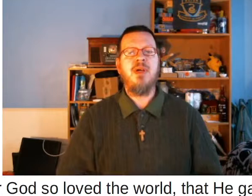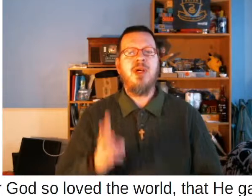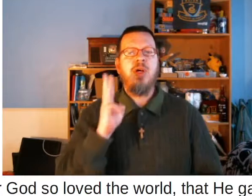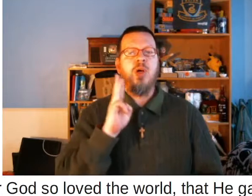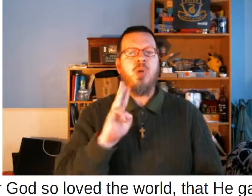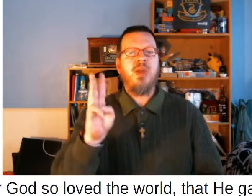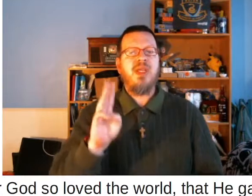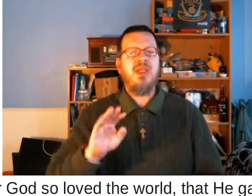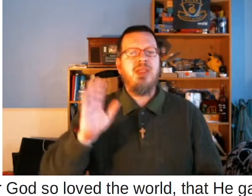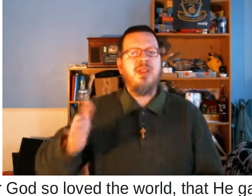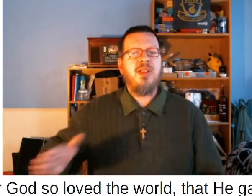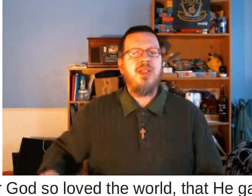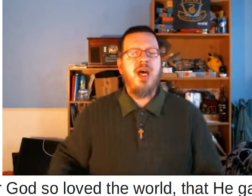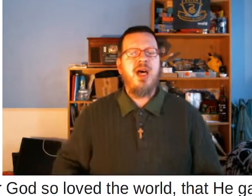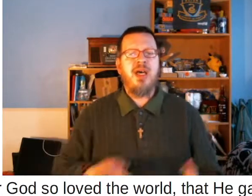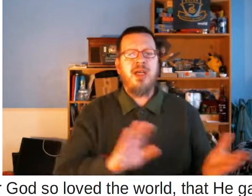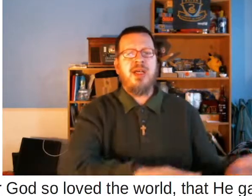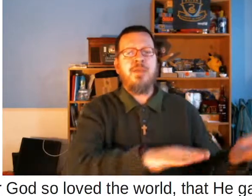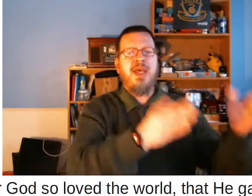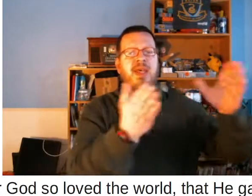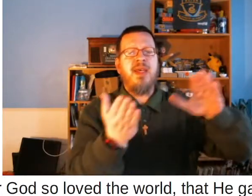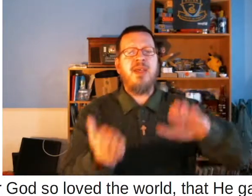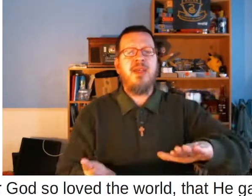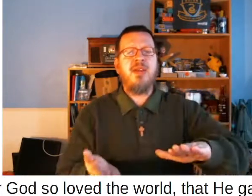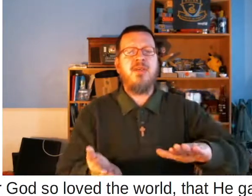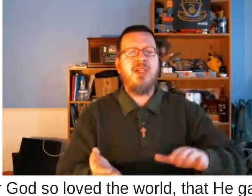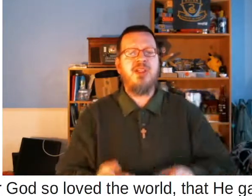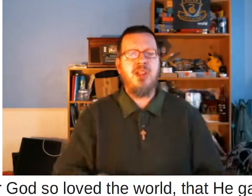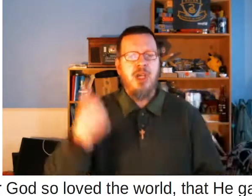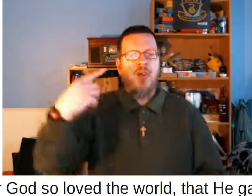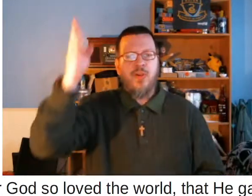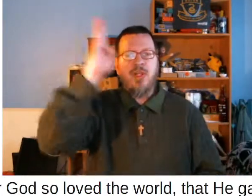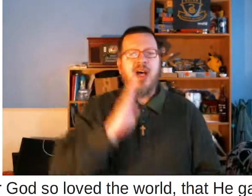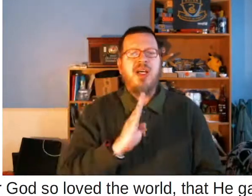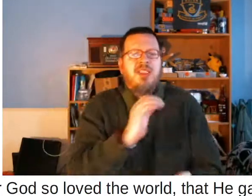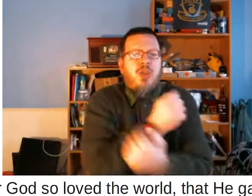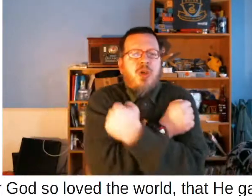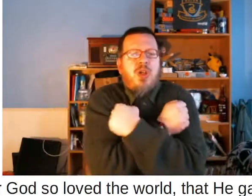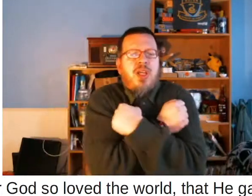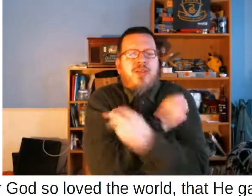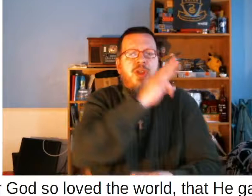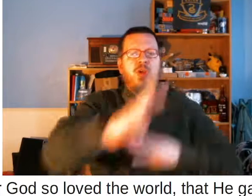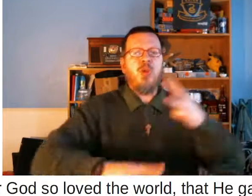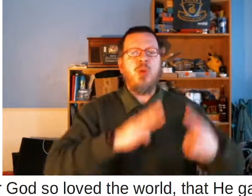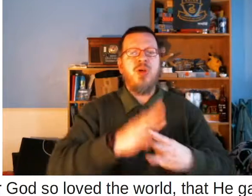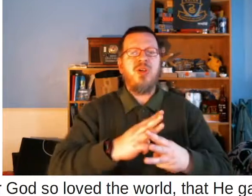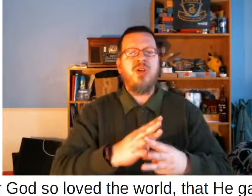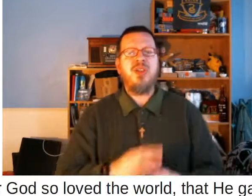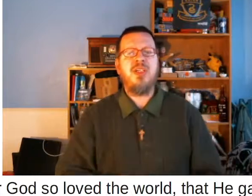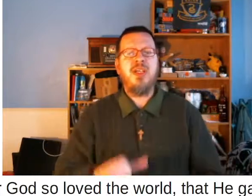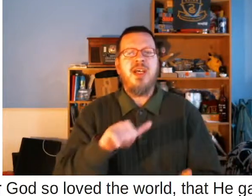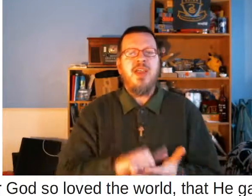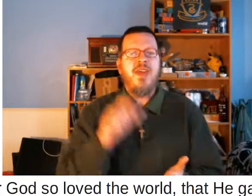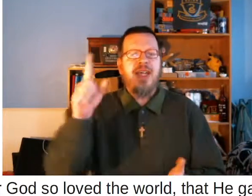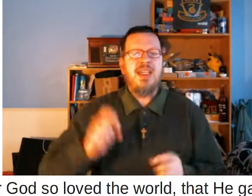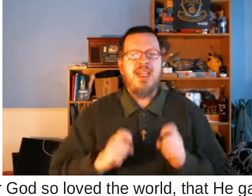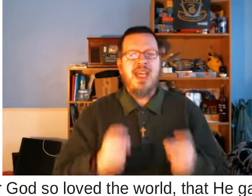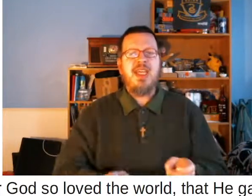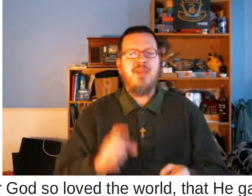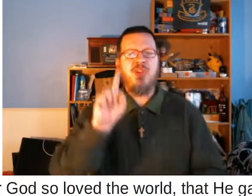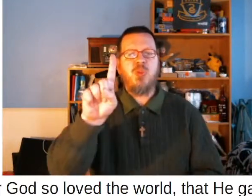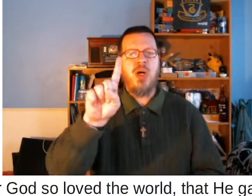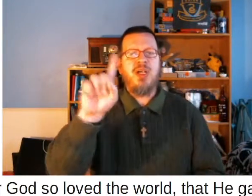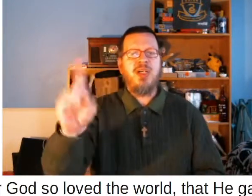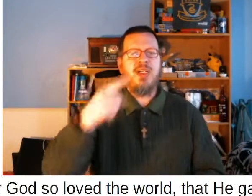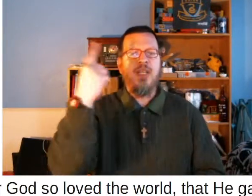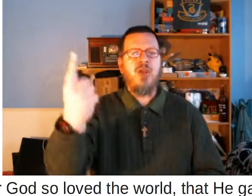him will not perish. For God so loved the world that he